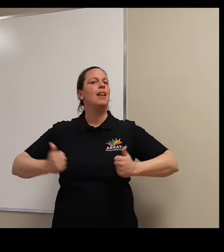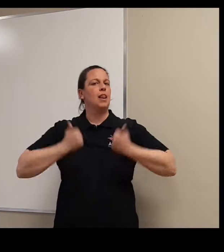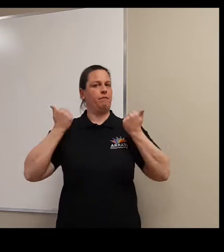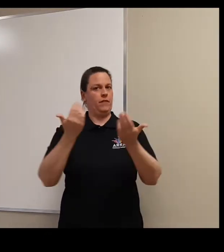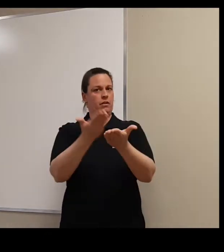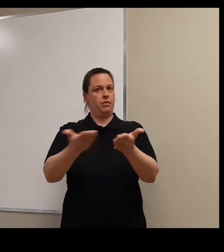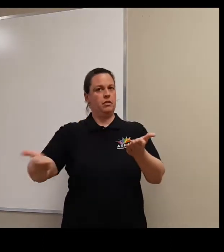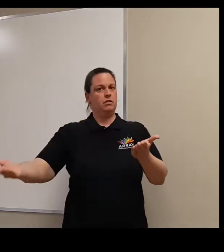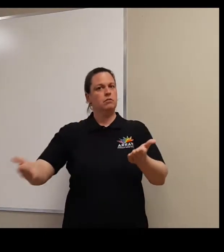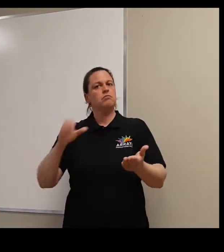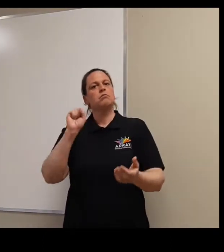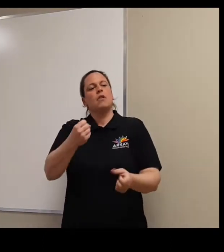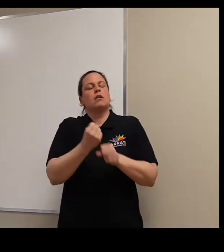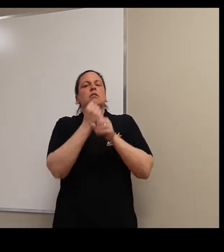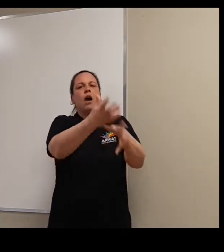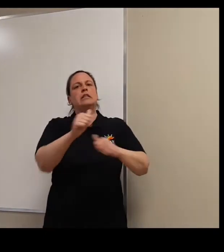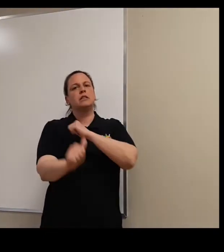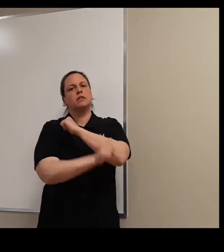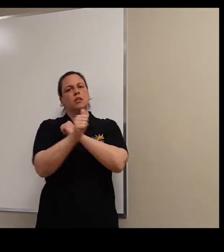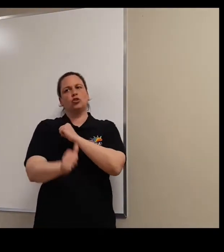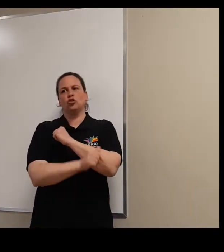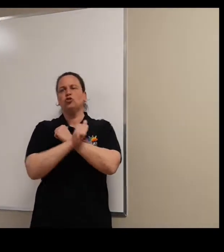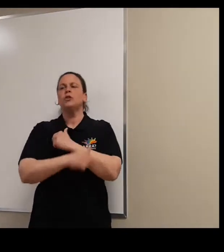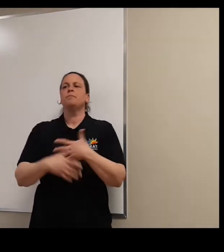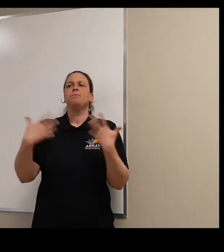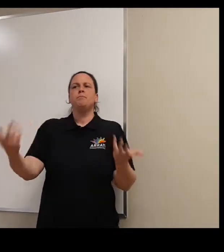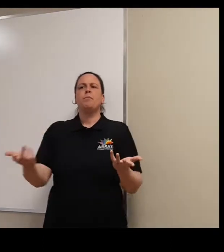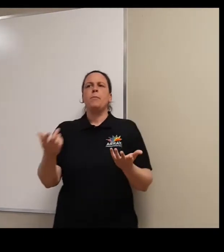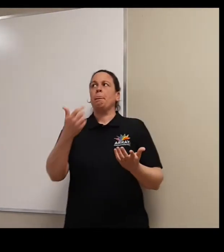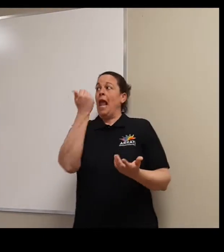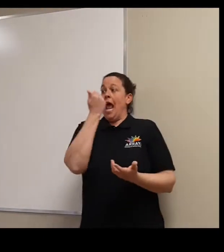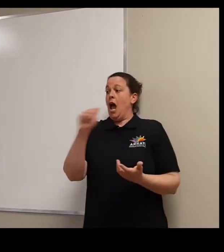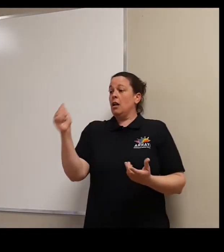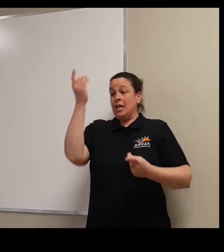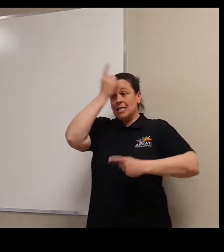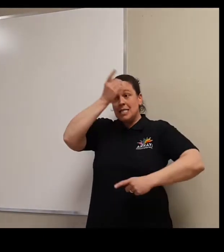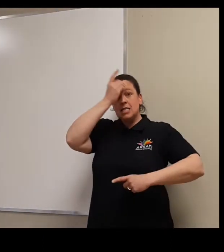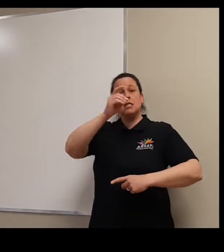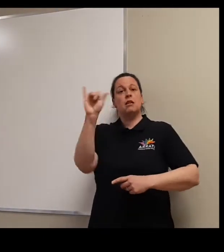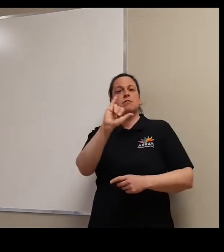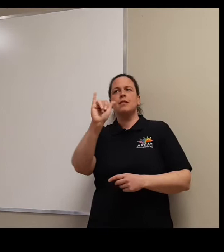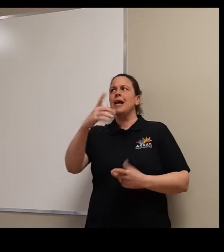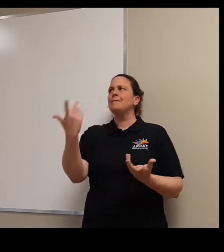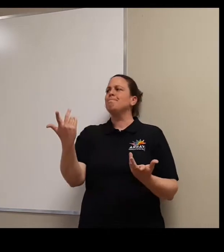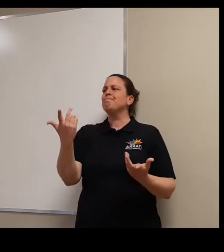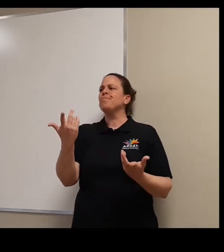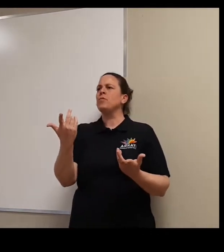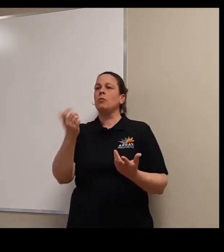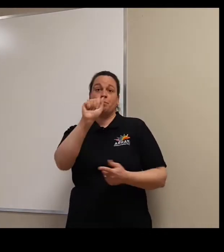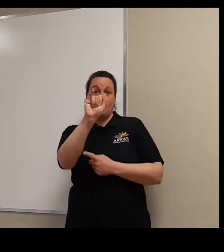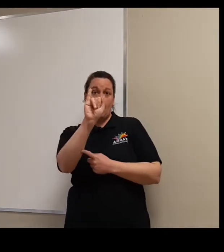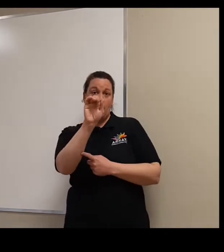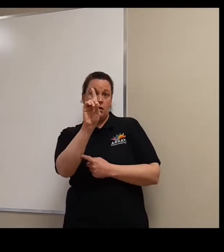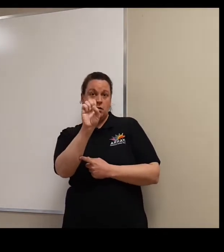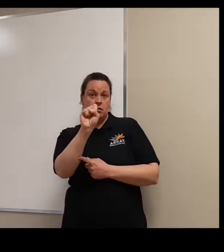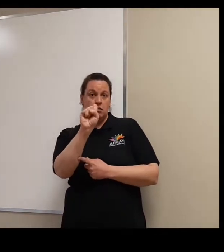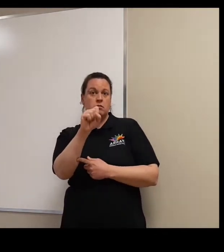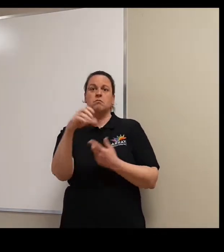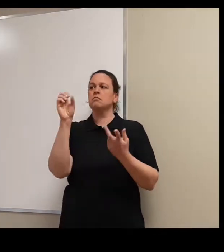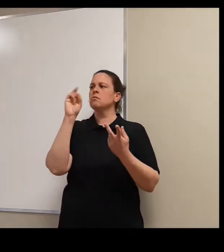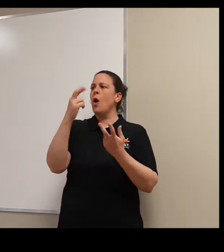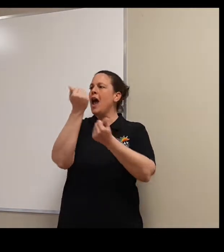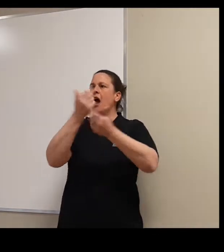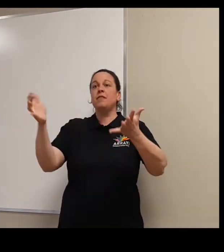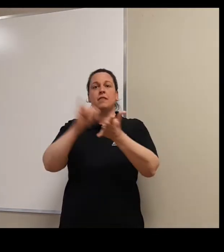to the environment or to people, animals, trees, any living thing. Any disease, AIDS